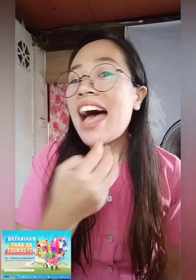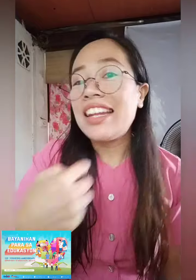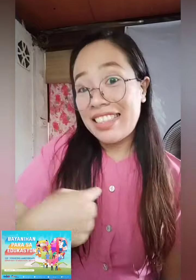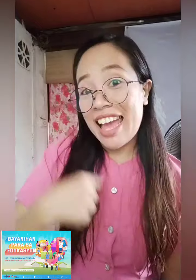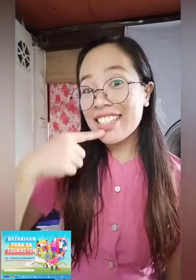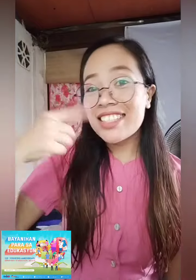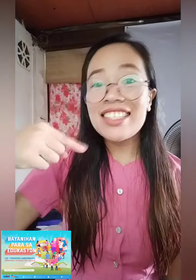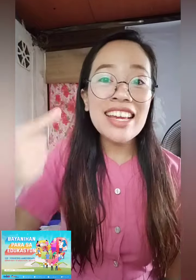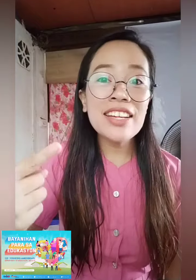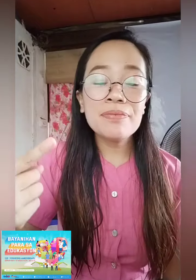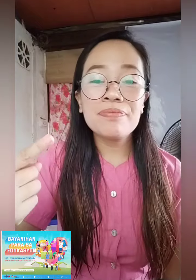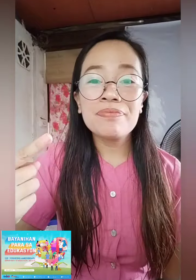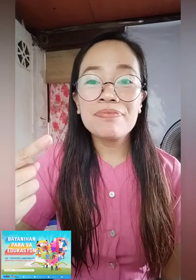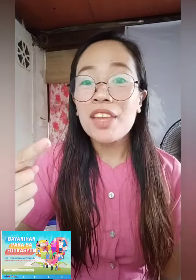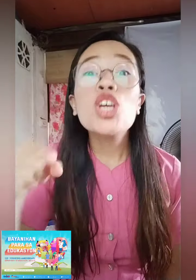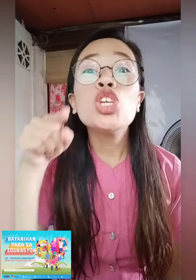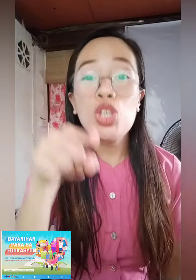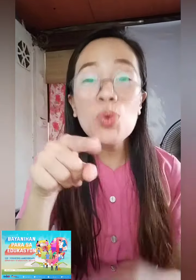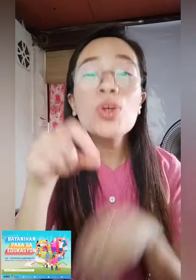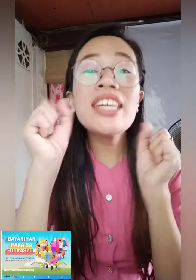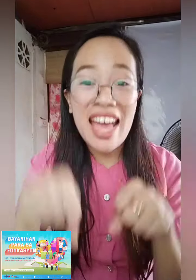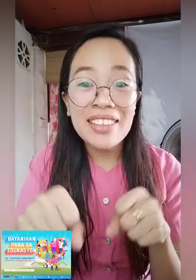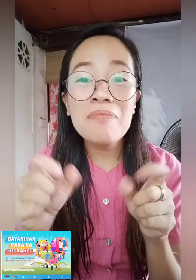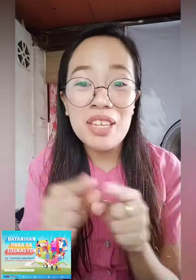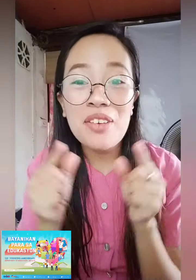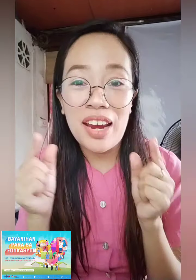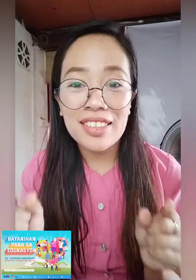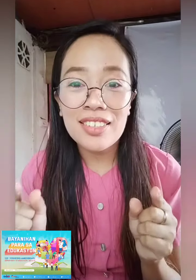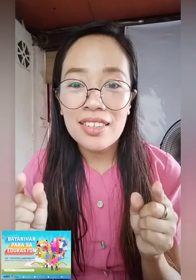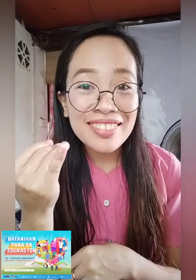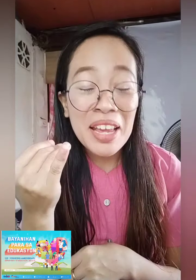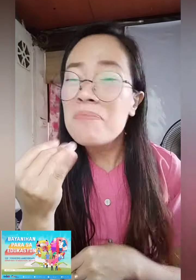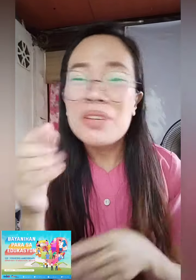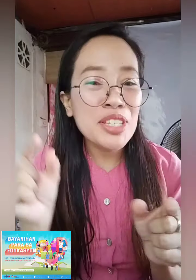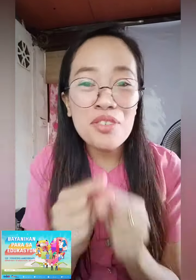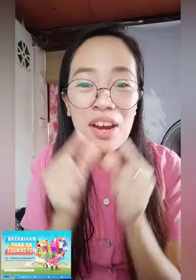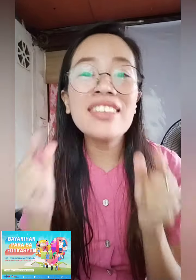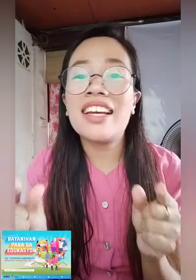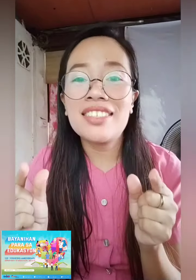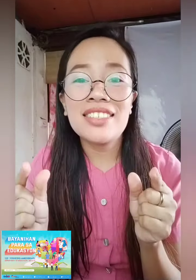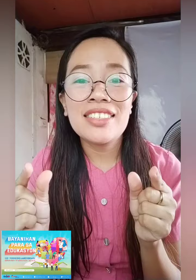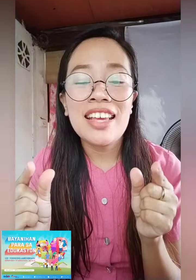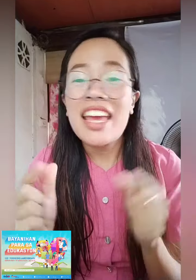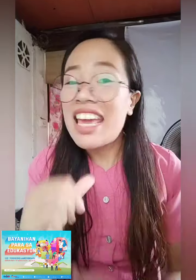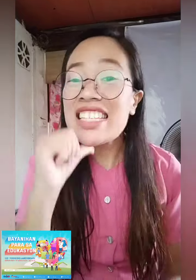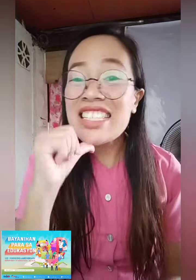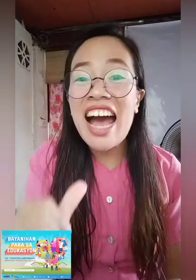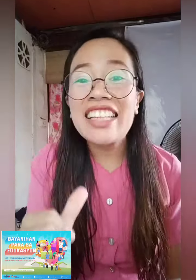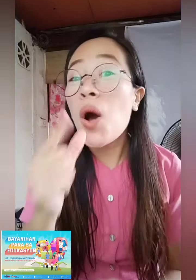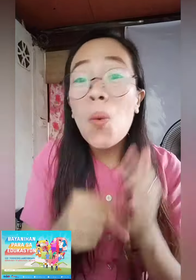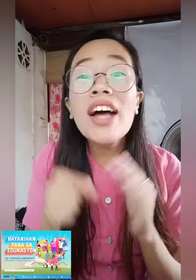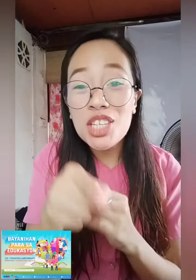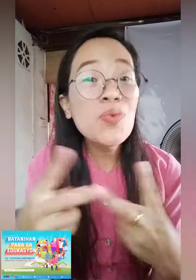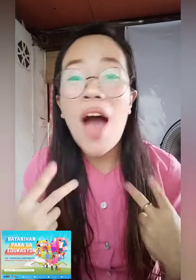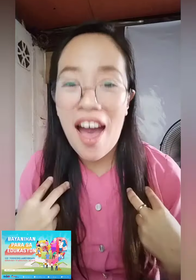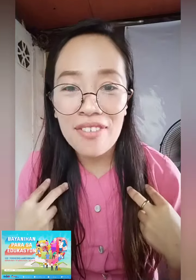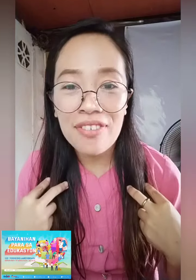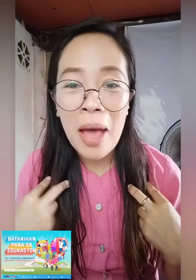I'd like to say, you can be great. Because greatness is not what you have, but